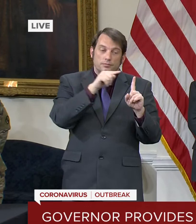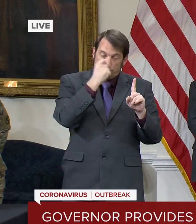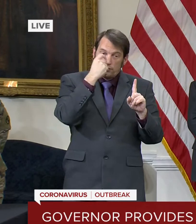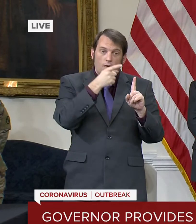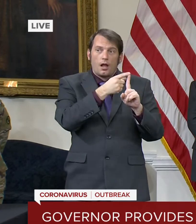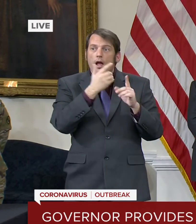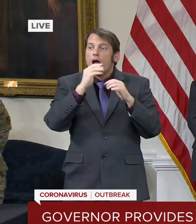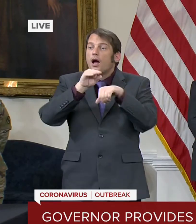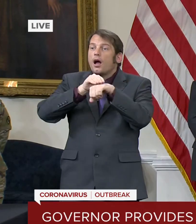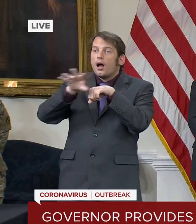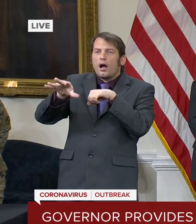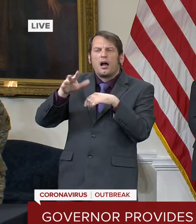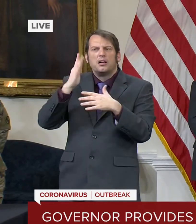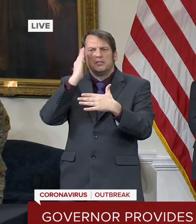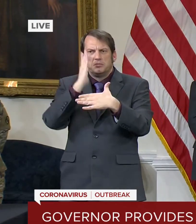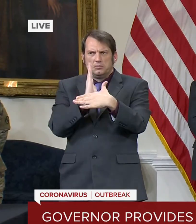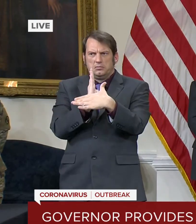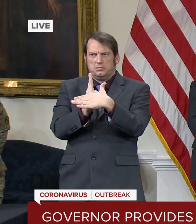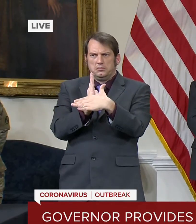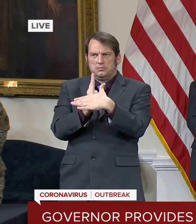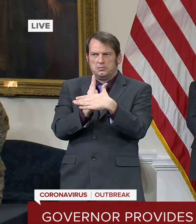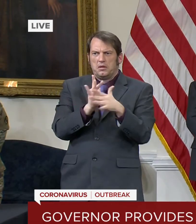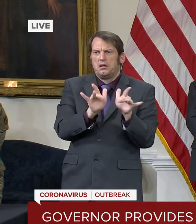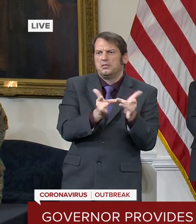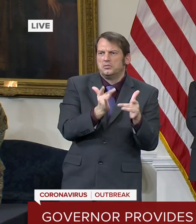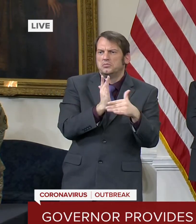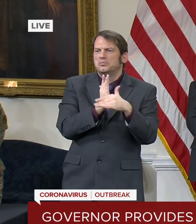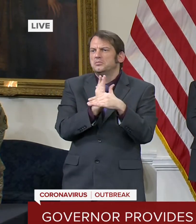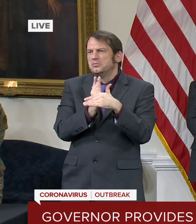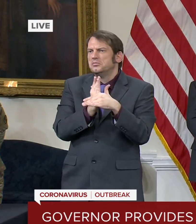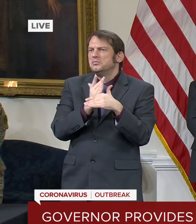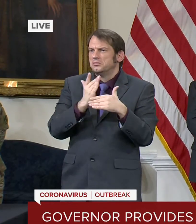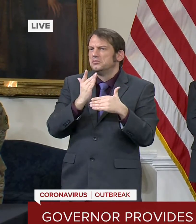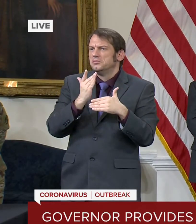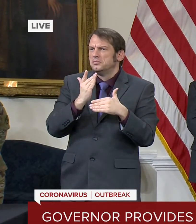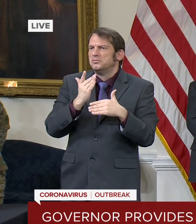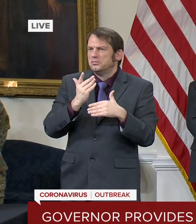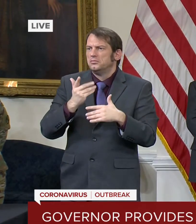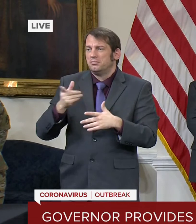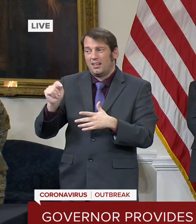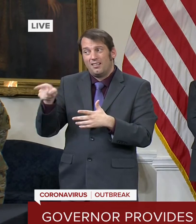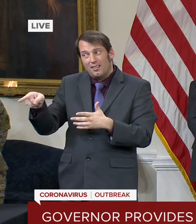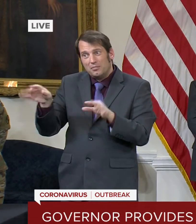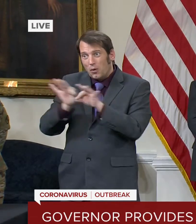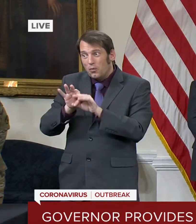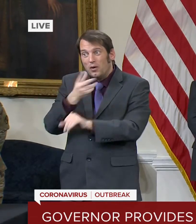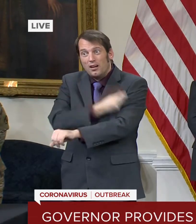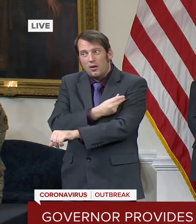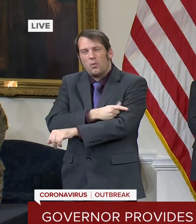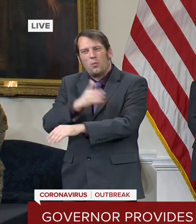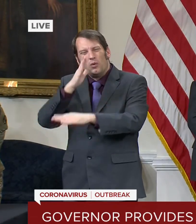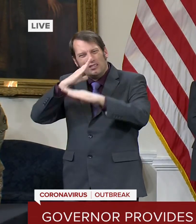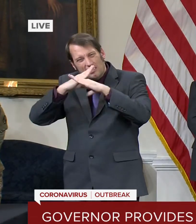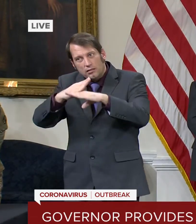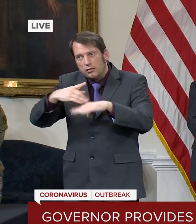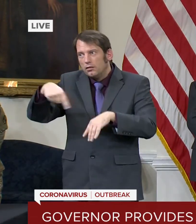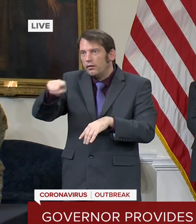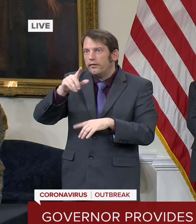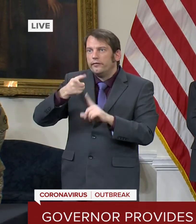provided 100% protection against hospitalizations and death 28 days from